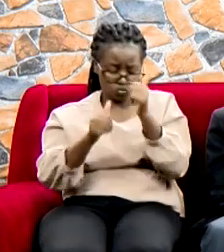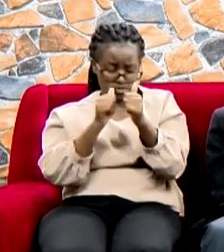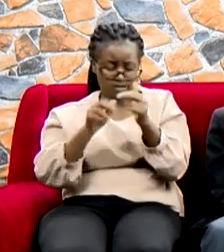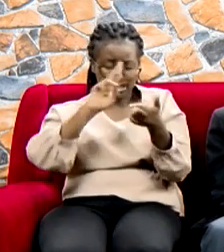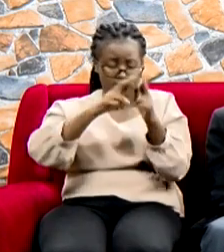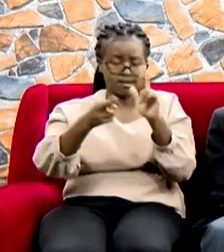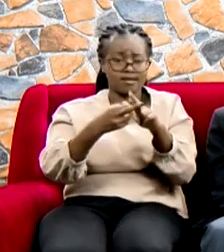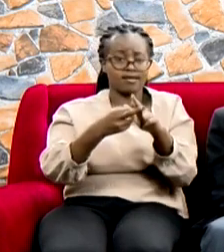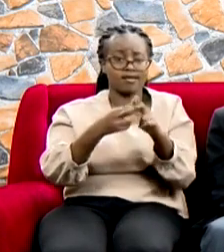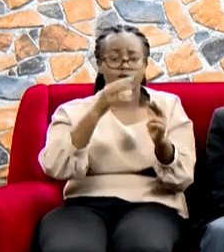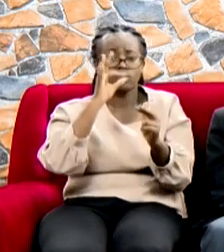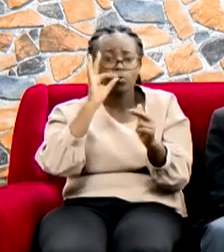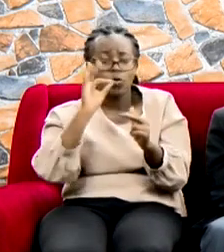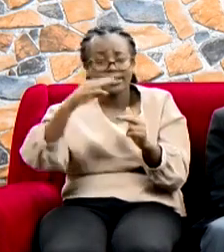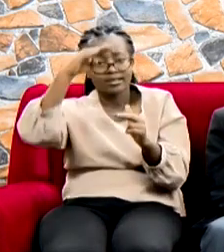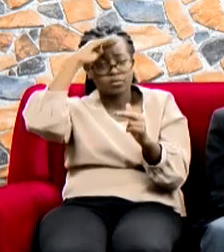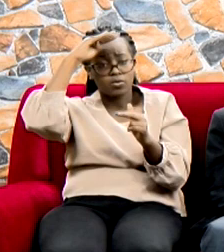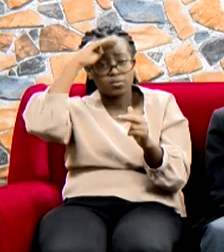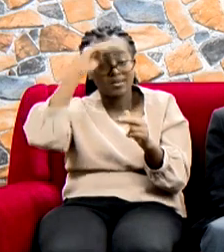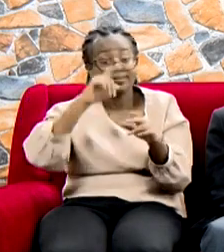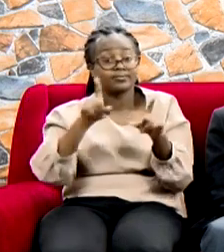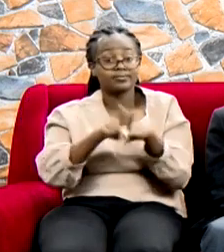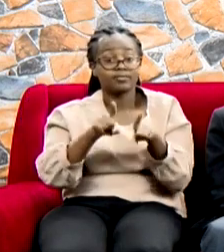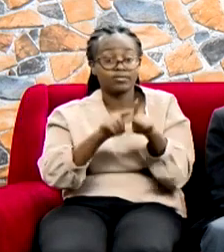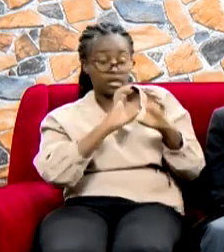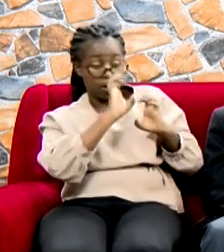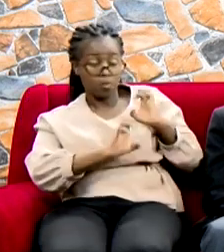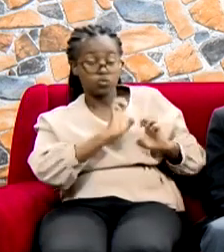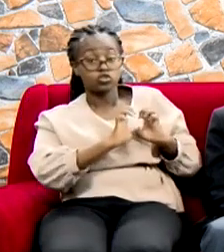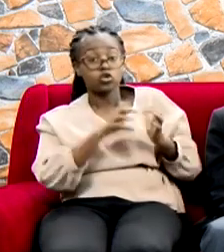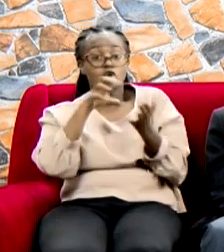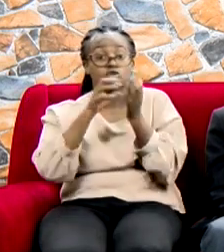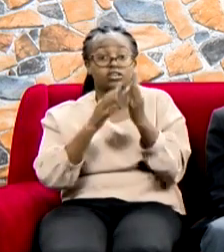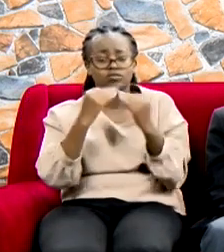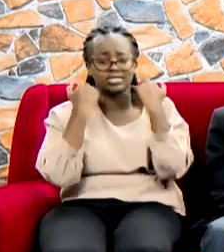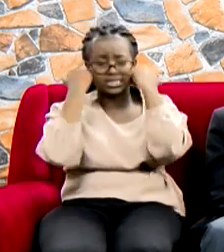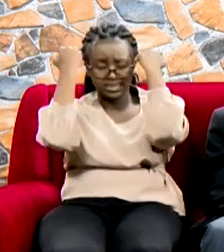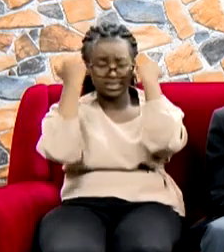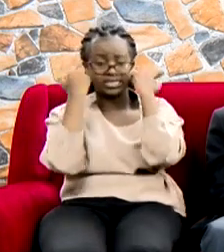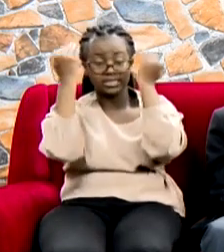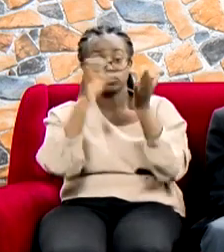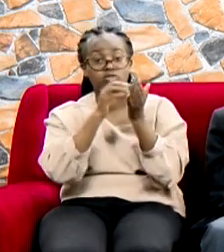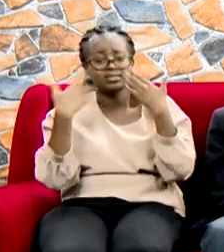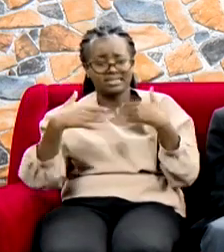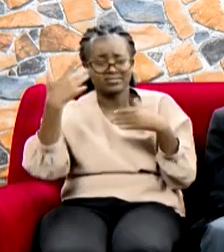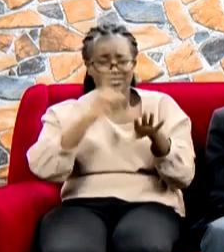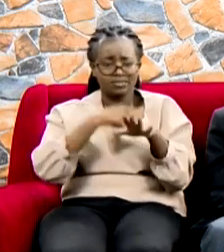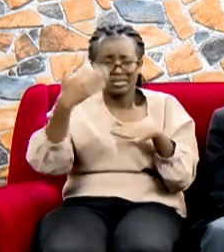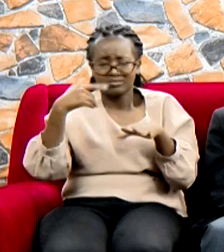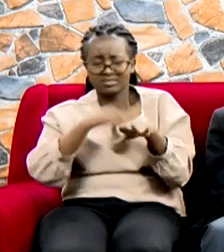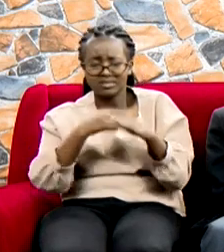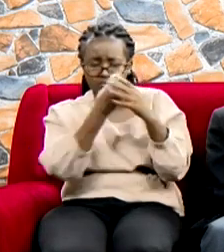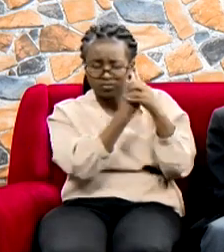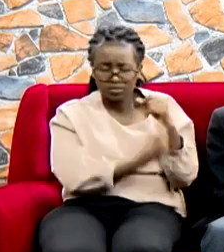related to smoking, to drinking, and even maternal emotional condition. Okay. If you're in a stressful condition, every time you're stressed or you're